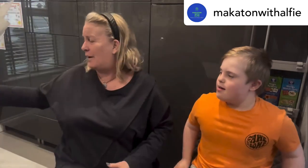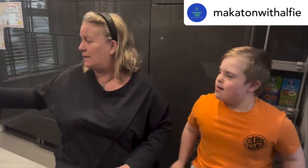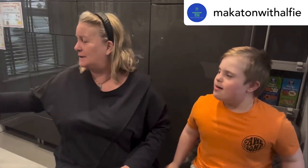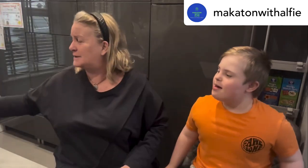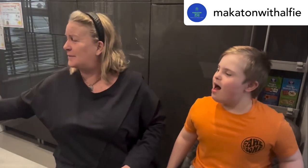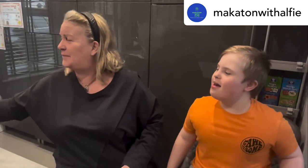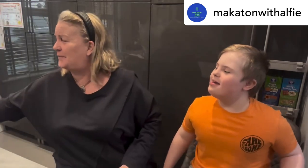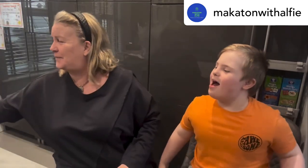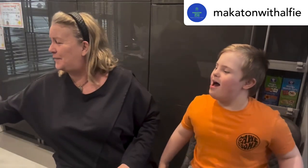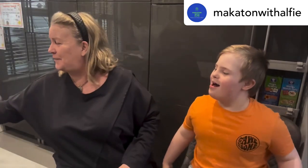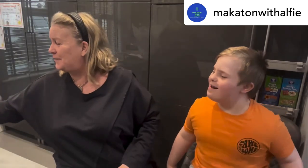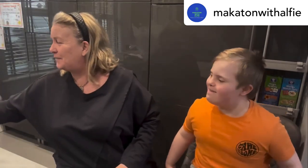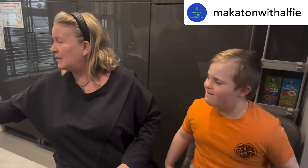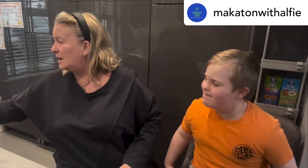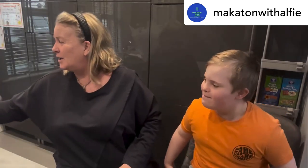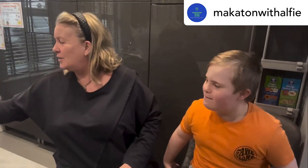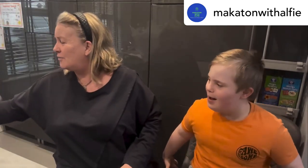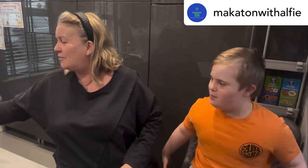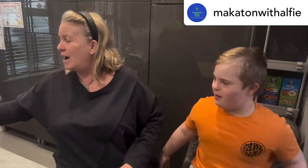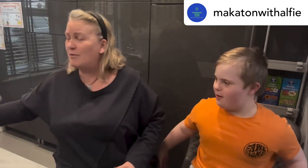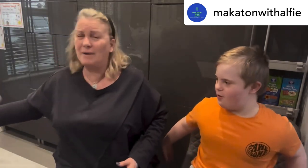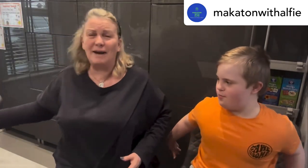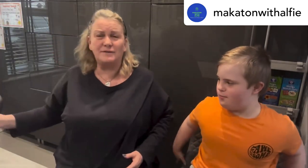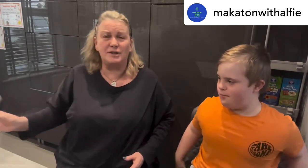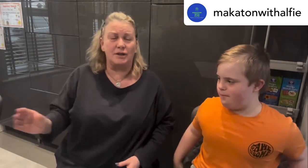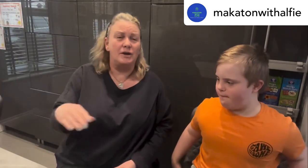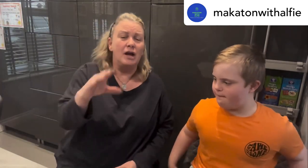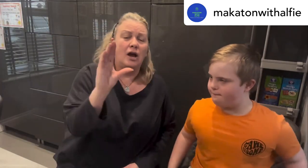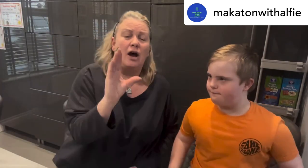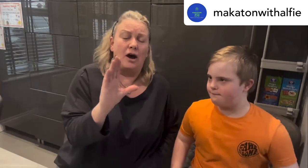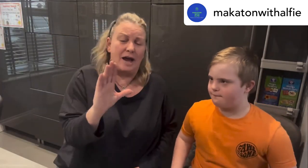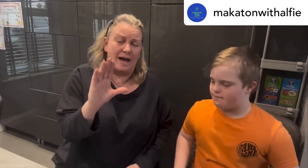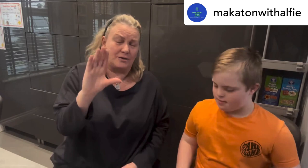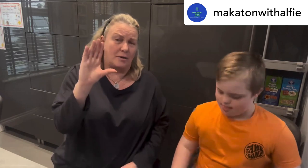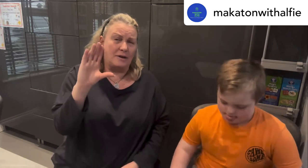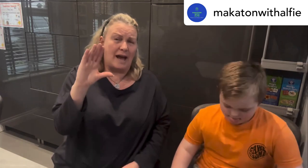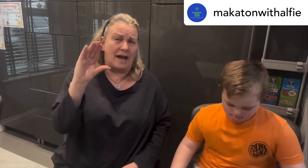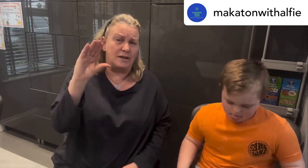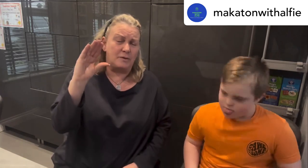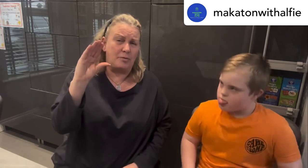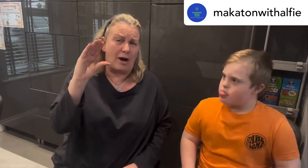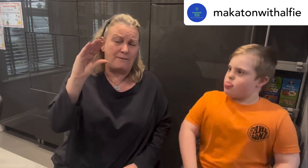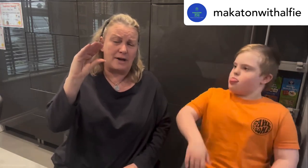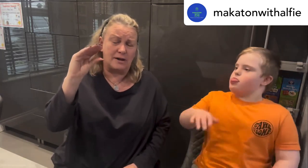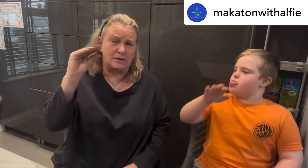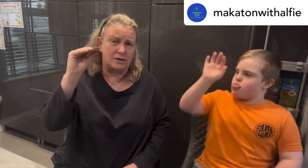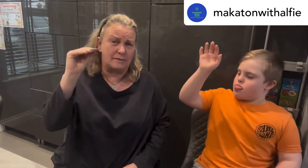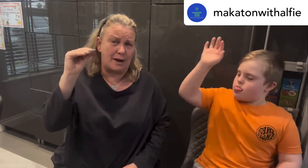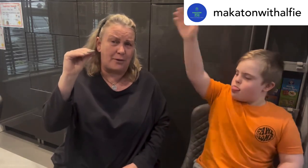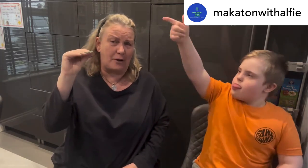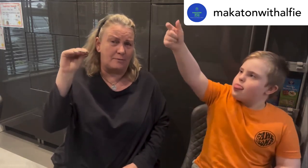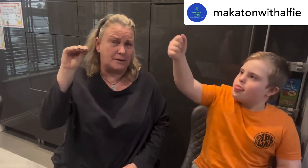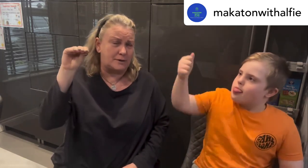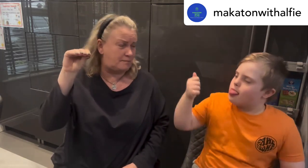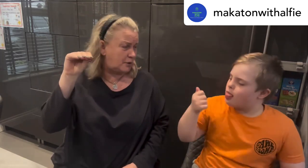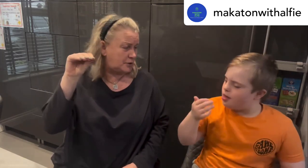flowers? Yeah. Right, what we have to do, on our dominant hand, we put our fingers onto our thumb, so it's bunched,